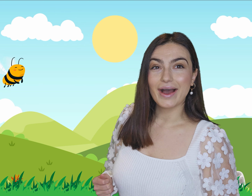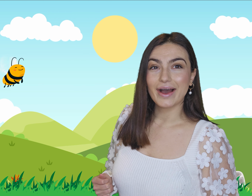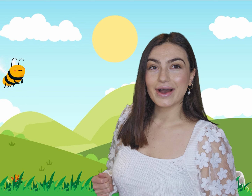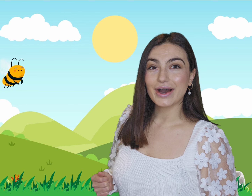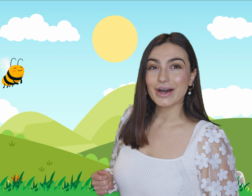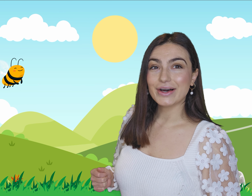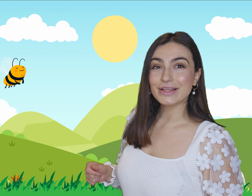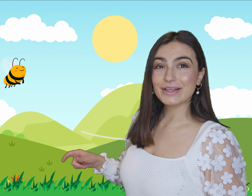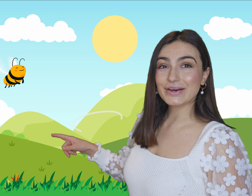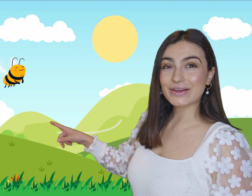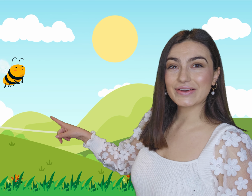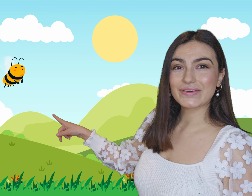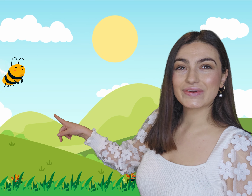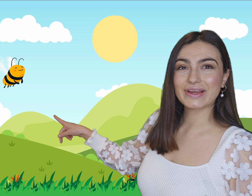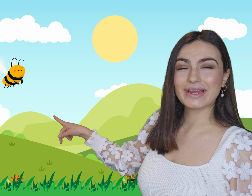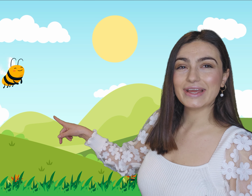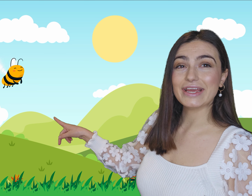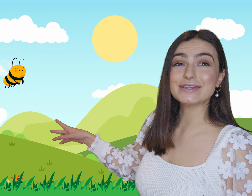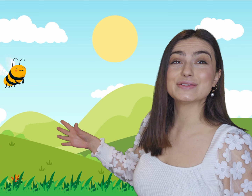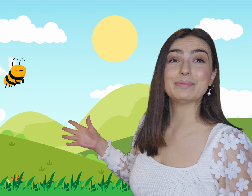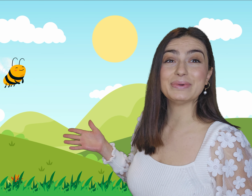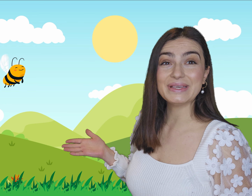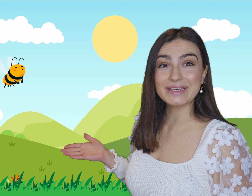look look it's a bee